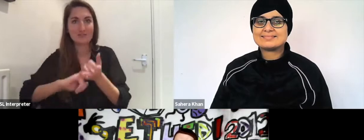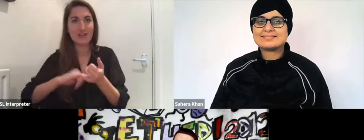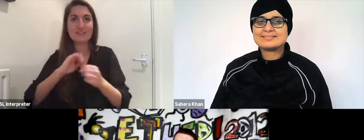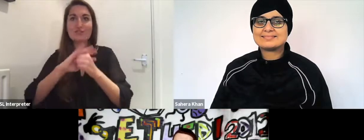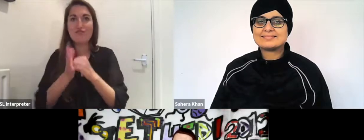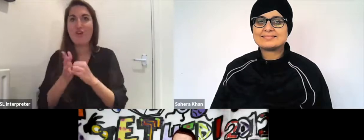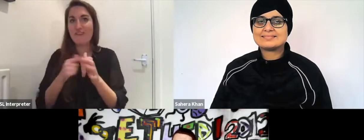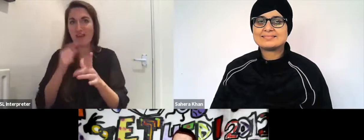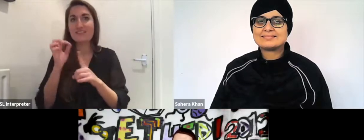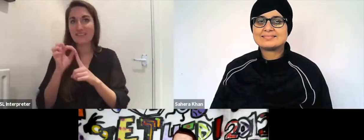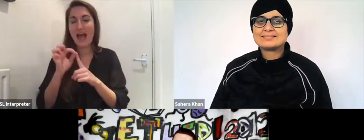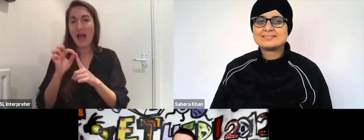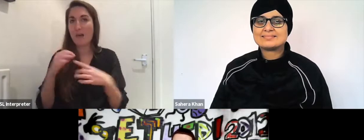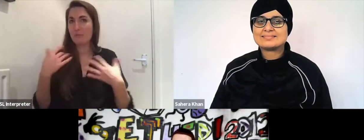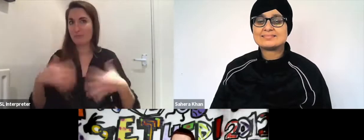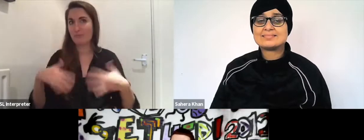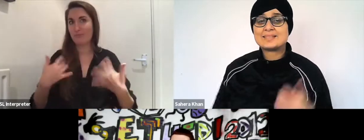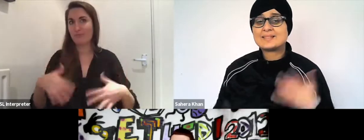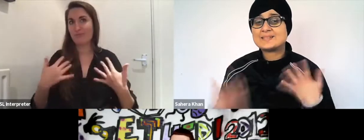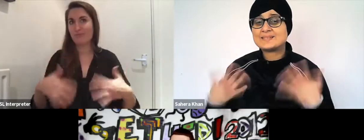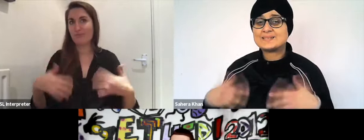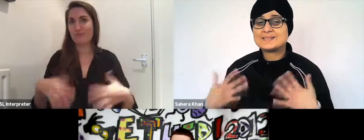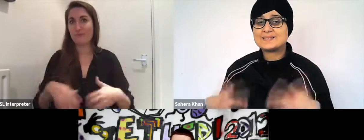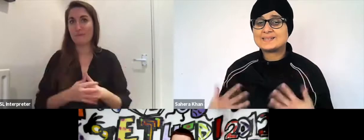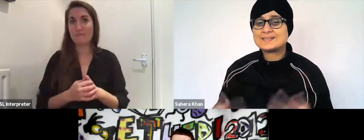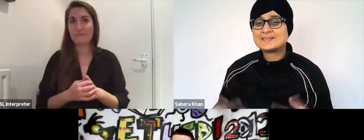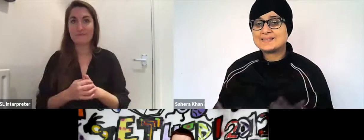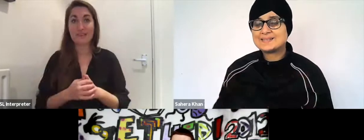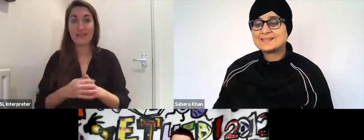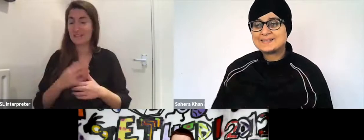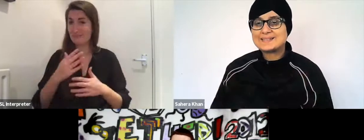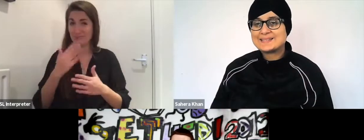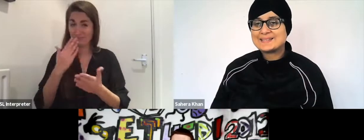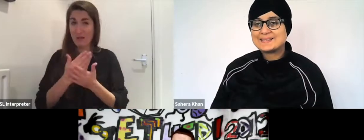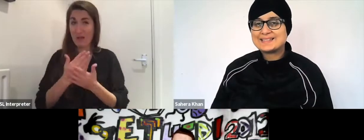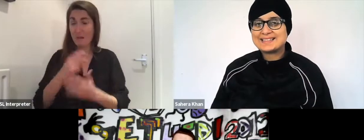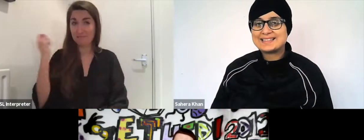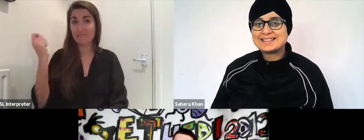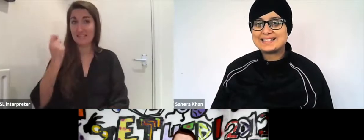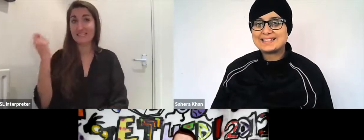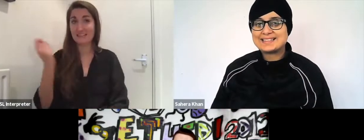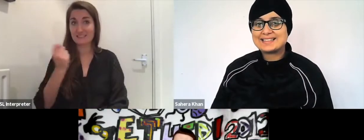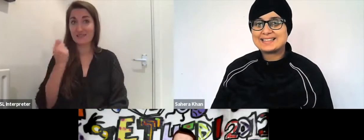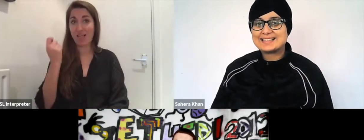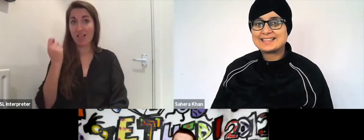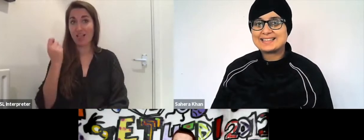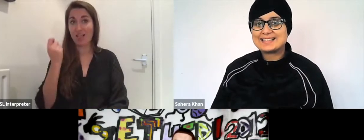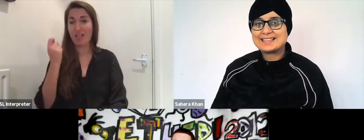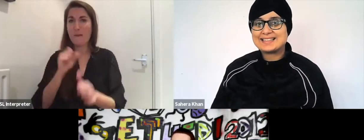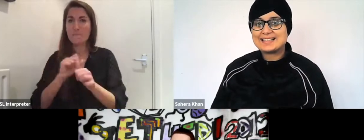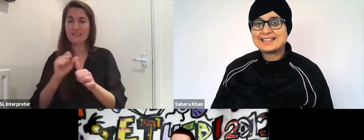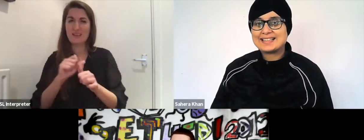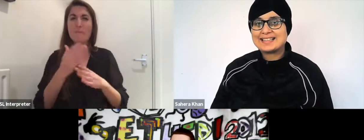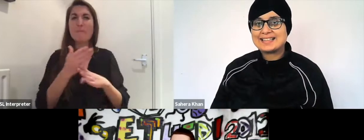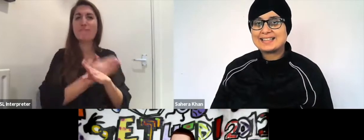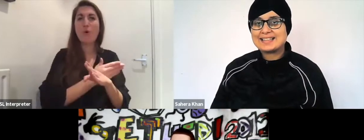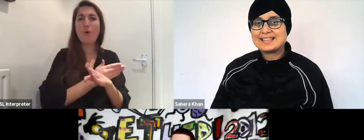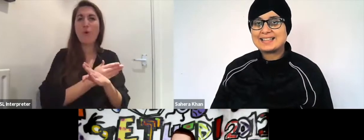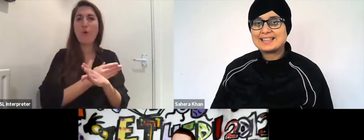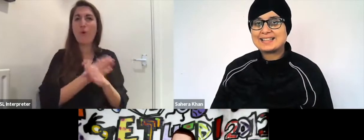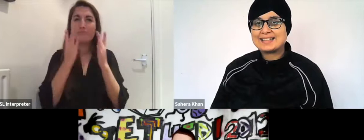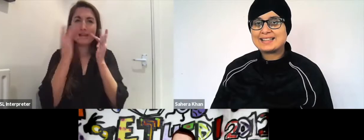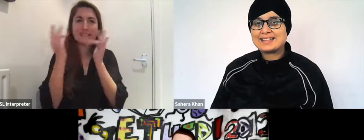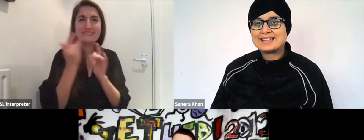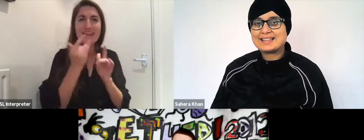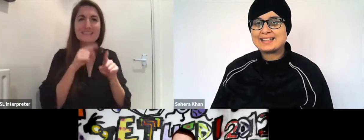app. It's being much, much more successful than Test and Trace. The feedback